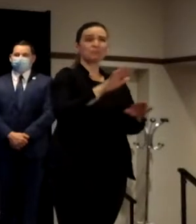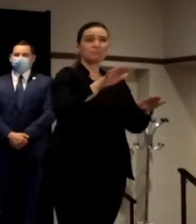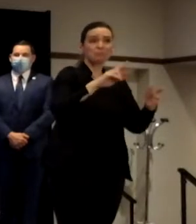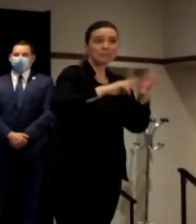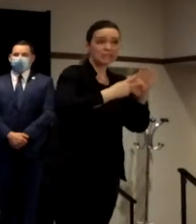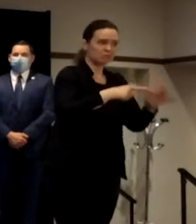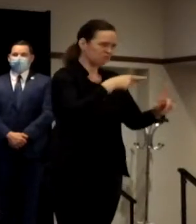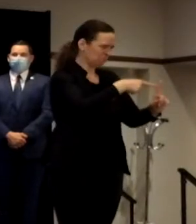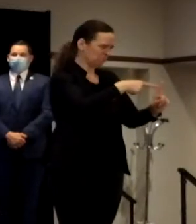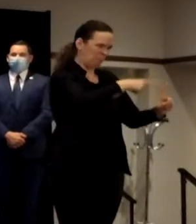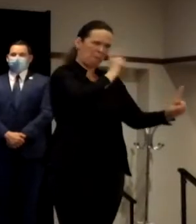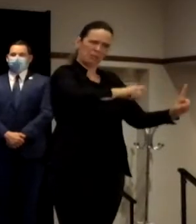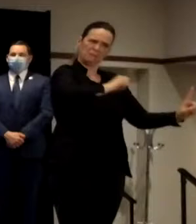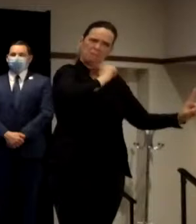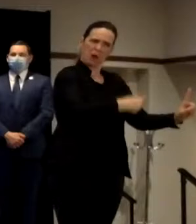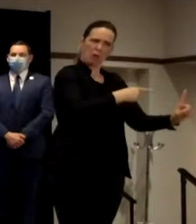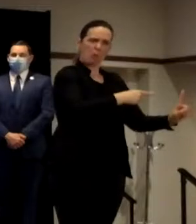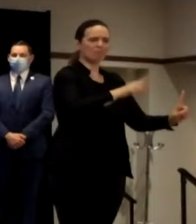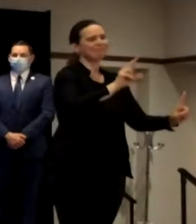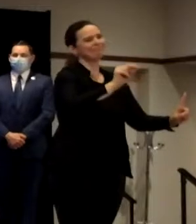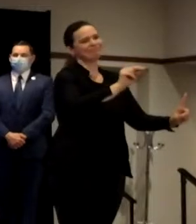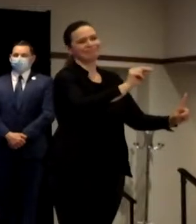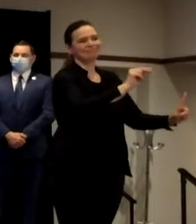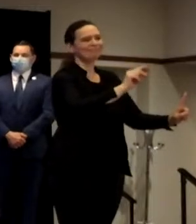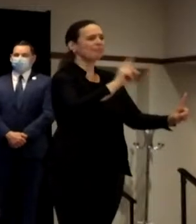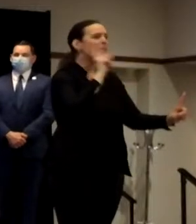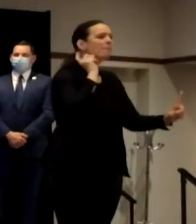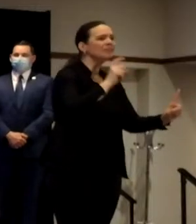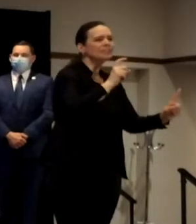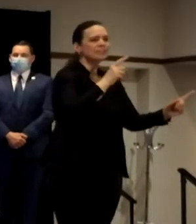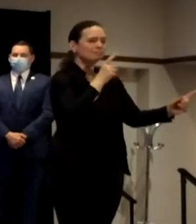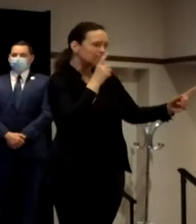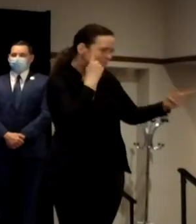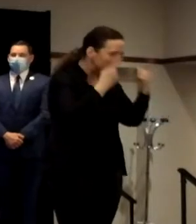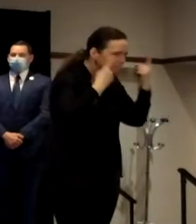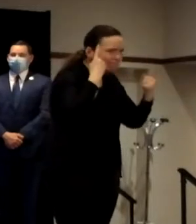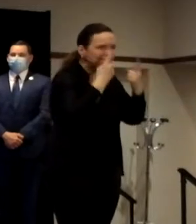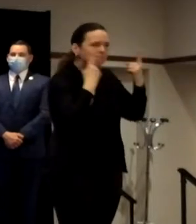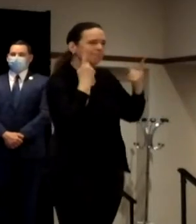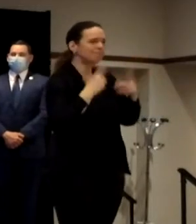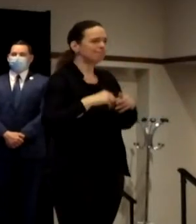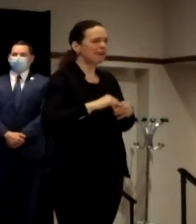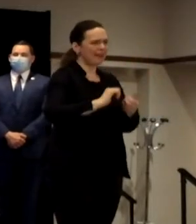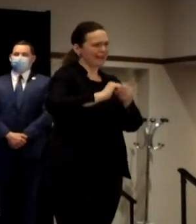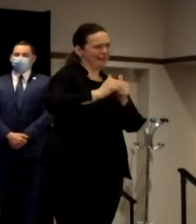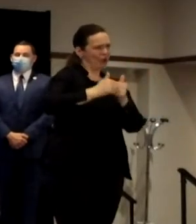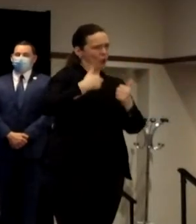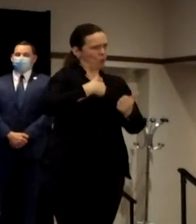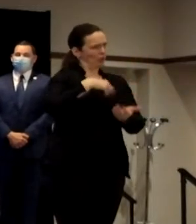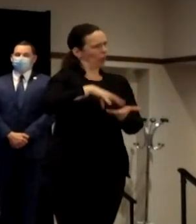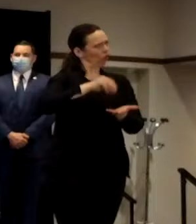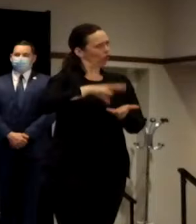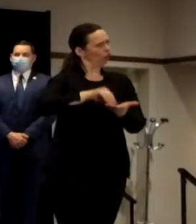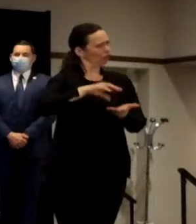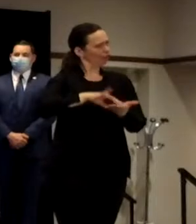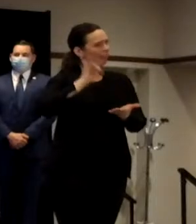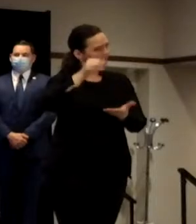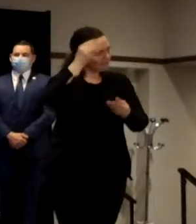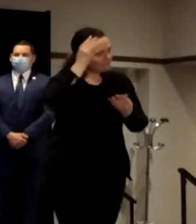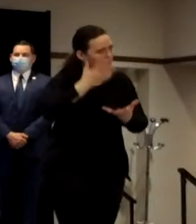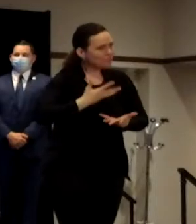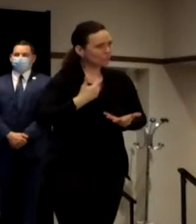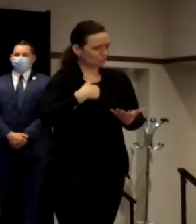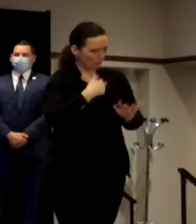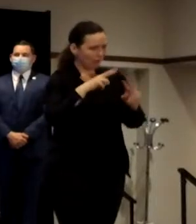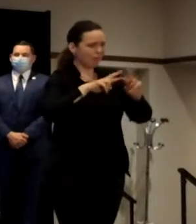part of that. We learn from how the data comes and how we see difficulties or not so difficulty. Every school is unique